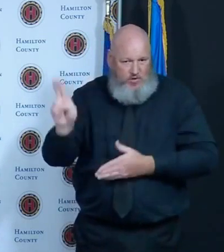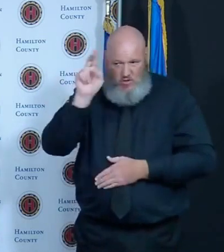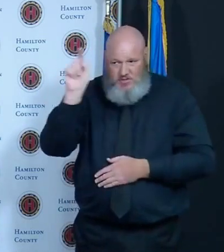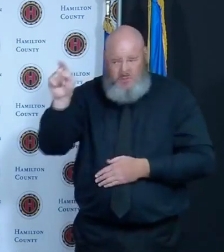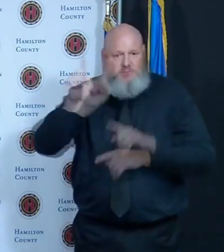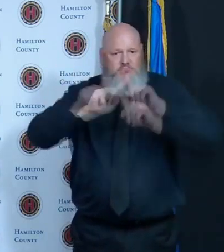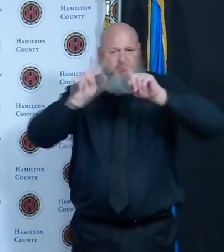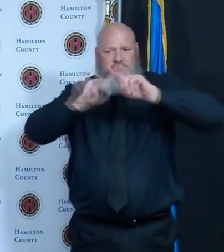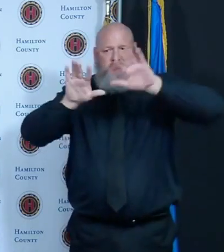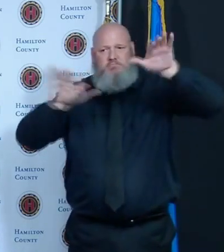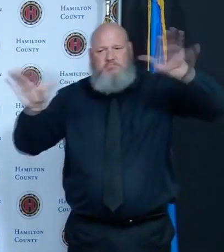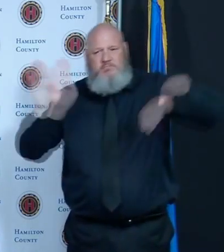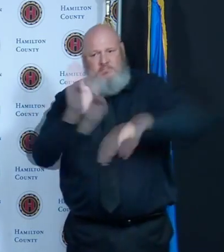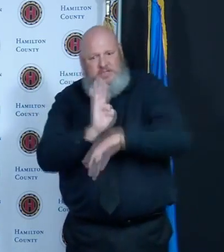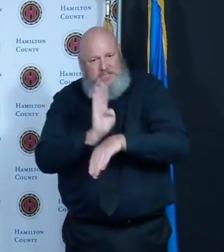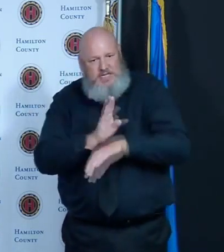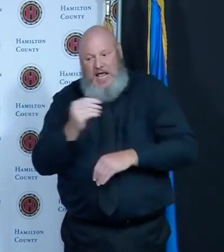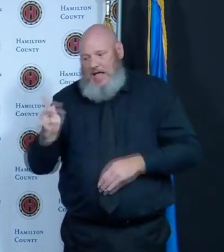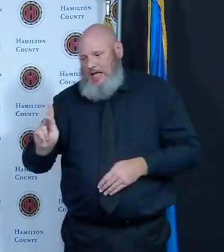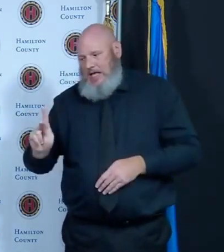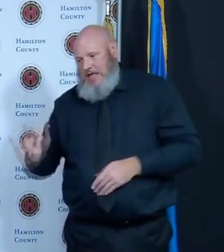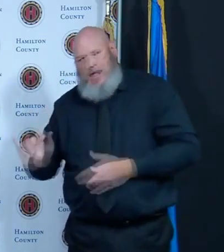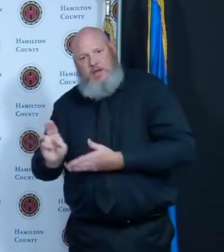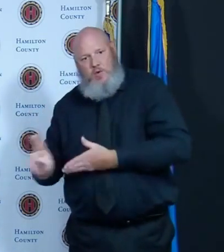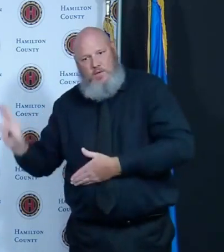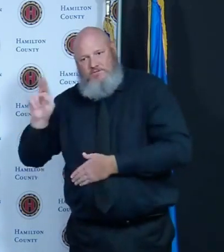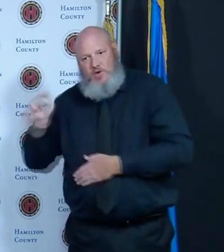the University of Wisconsin-Milwaukee, St. Louis